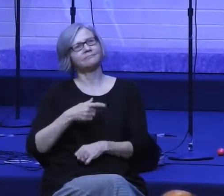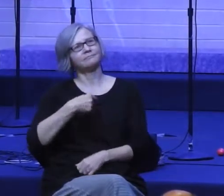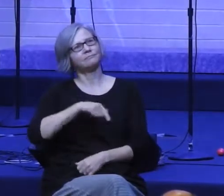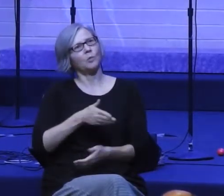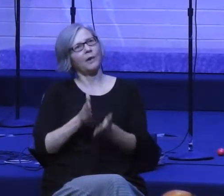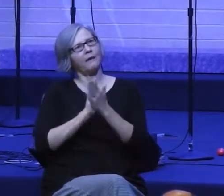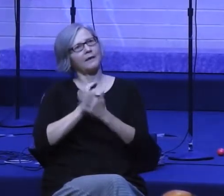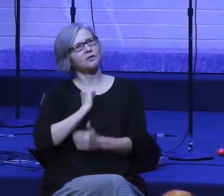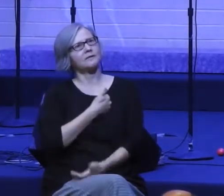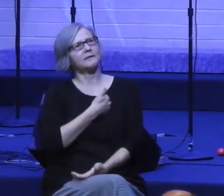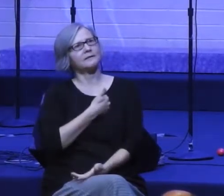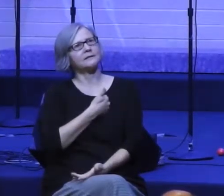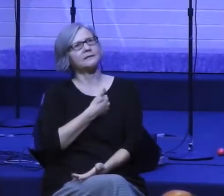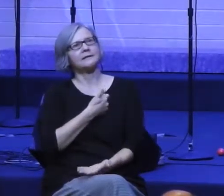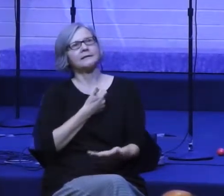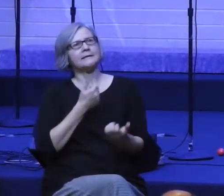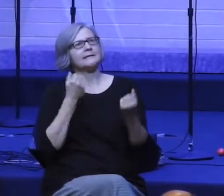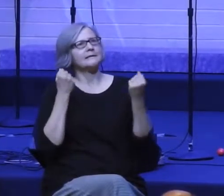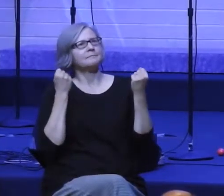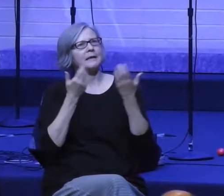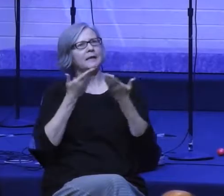Peter says it, or Jesus says, no, no, no.